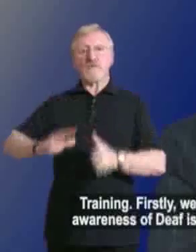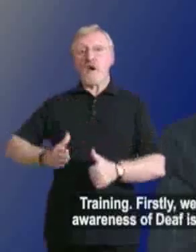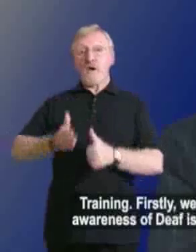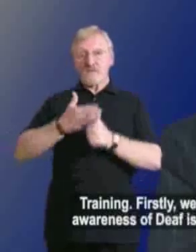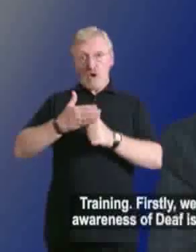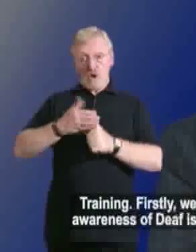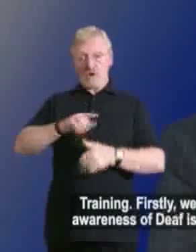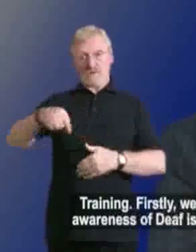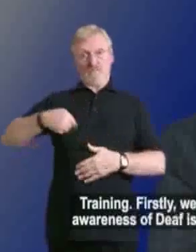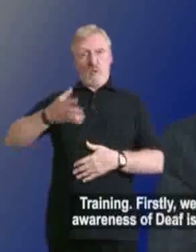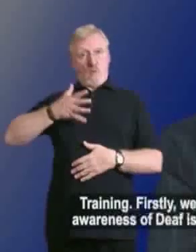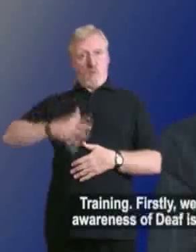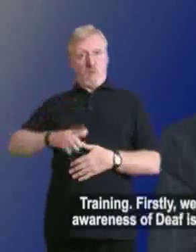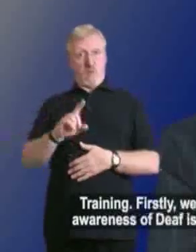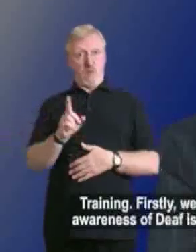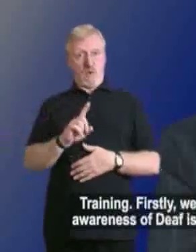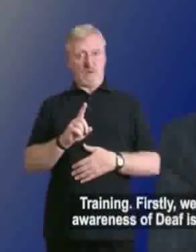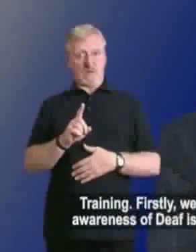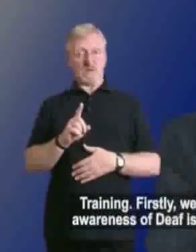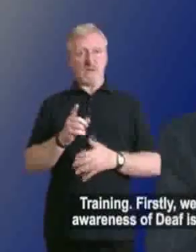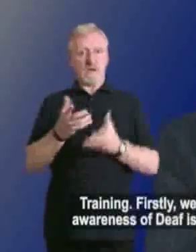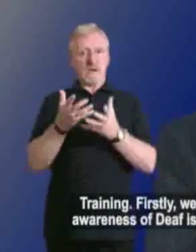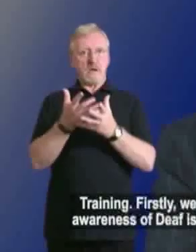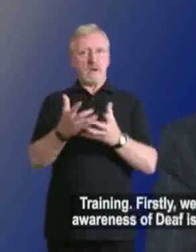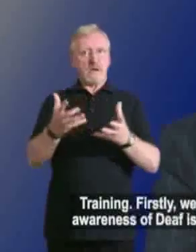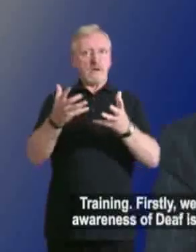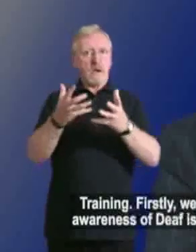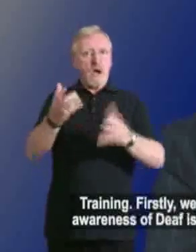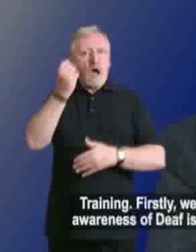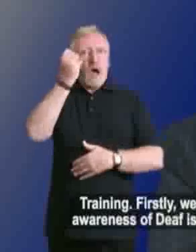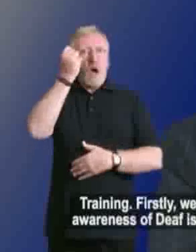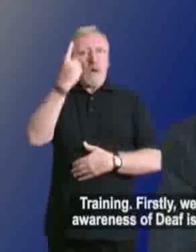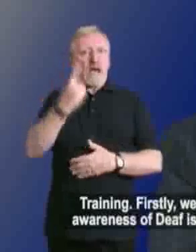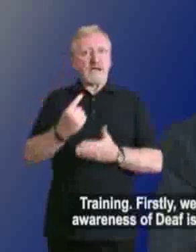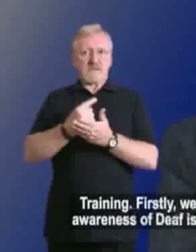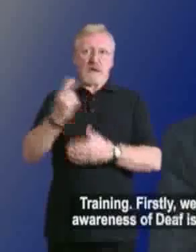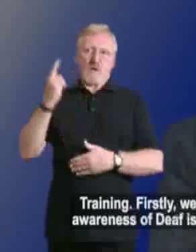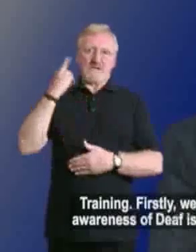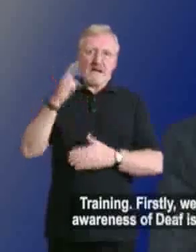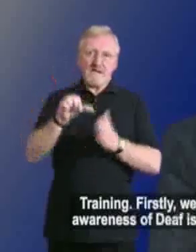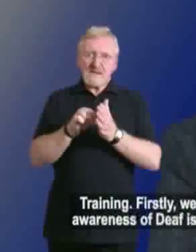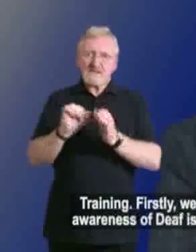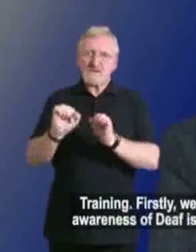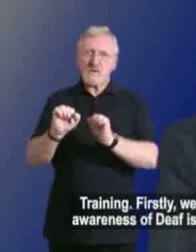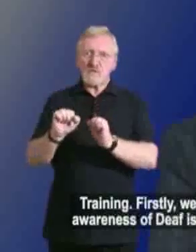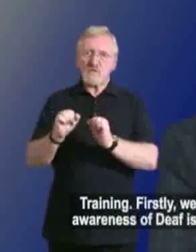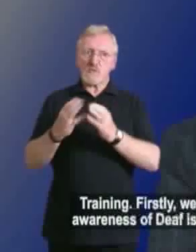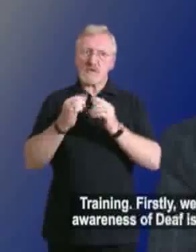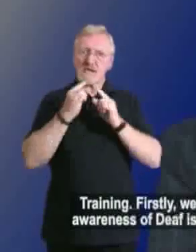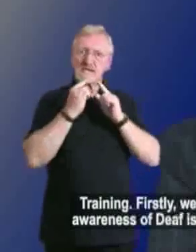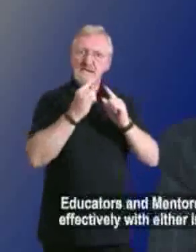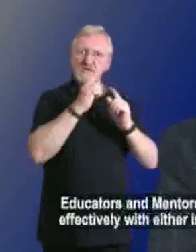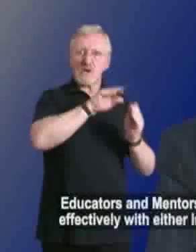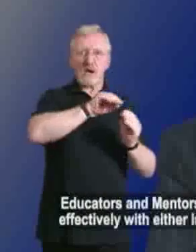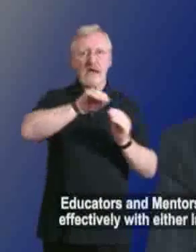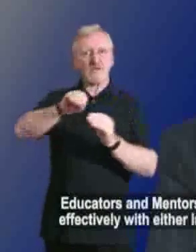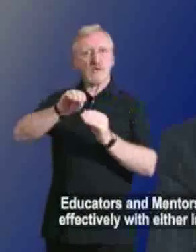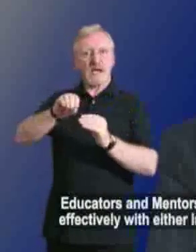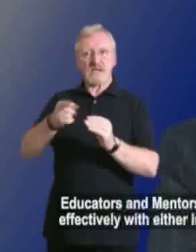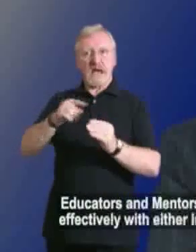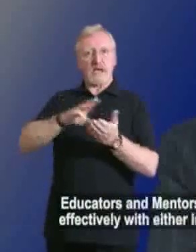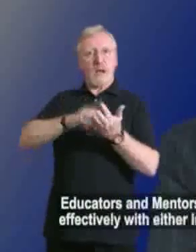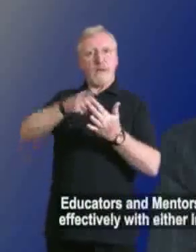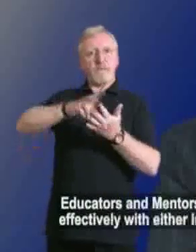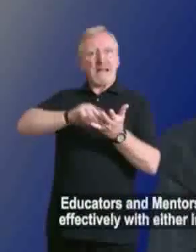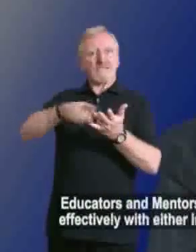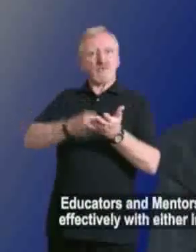we are eager to increase the awareness of deaf issues amongst our teacher educators